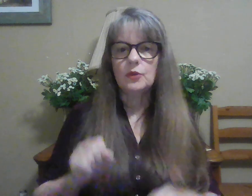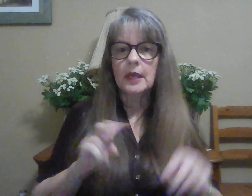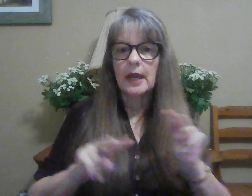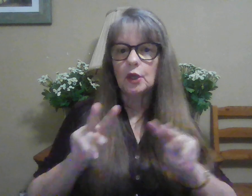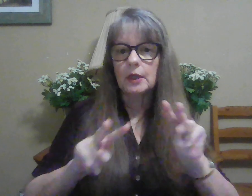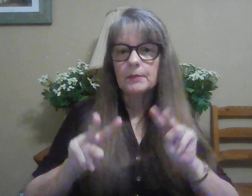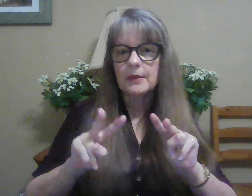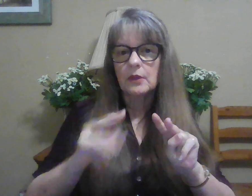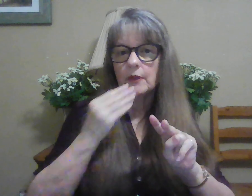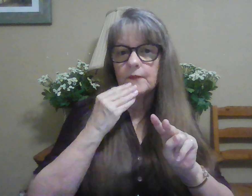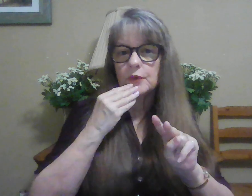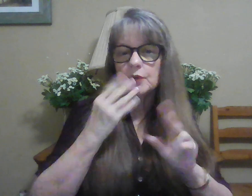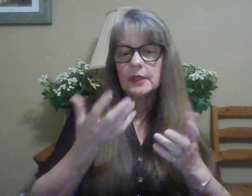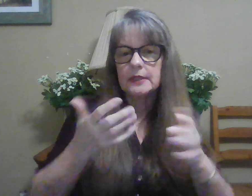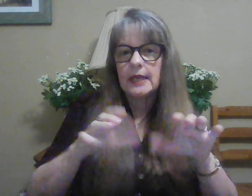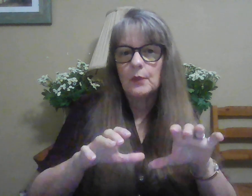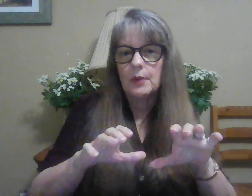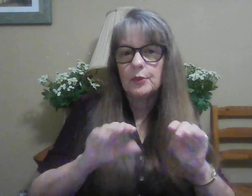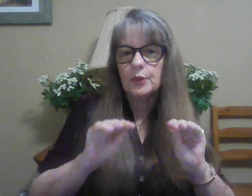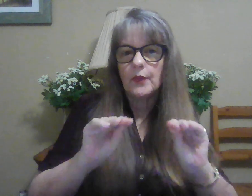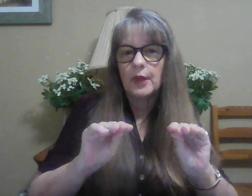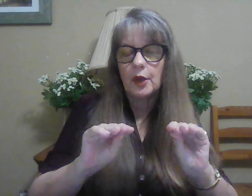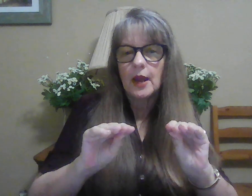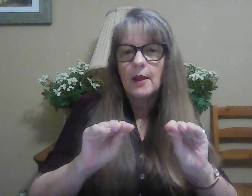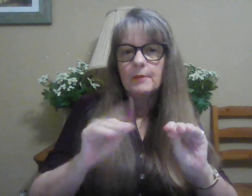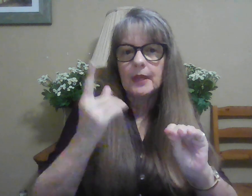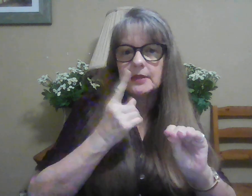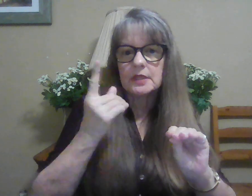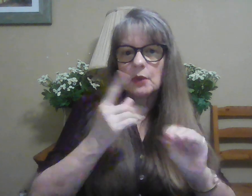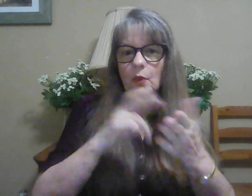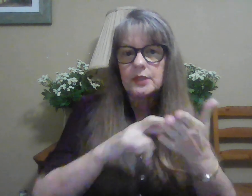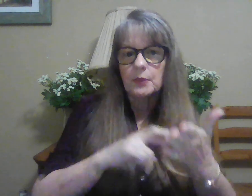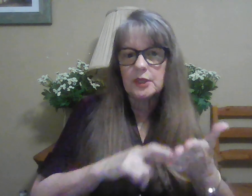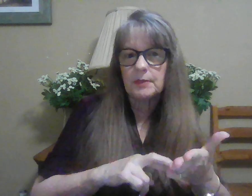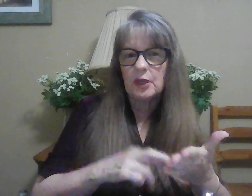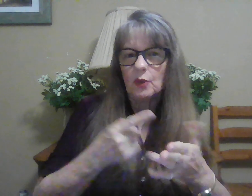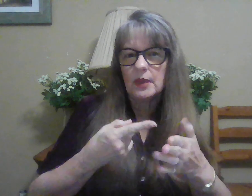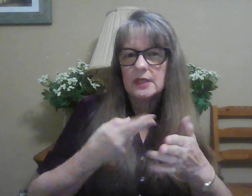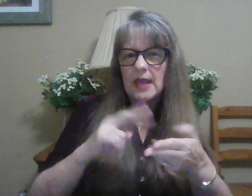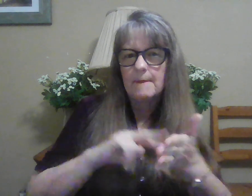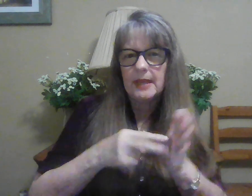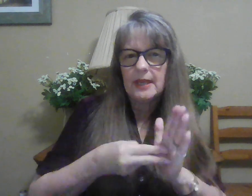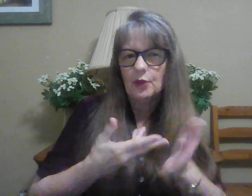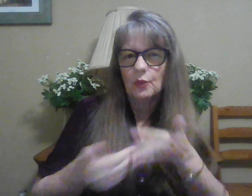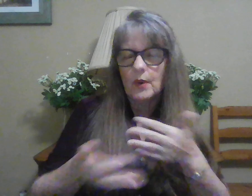can kind of look at both on the food. I didn't want to put on there because it's like, well, what's the recipe or what does that mean or